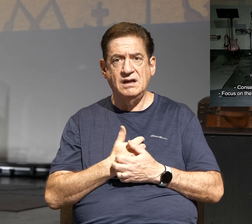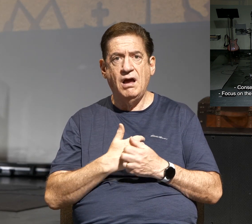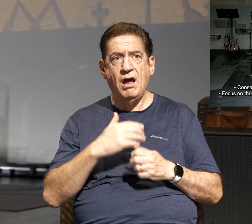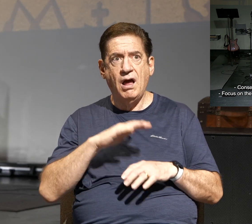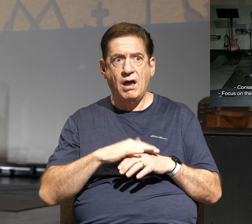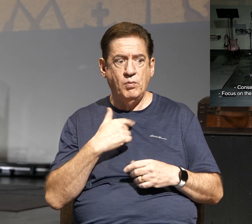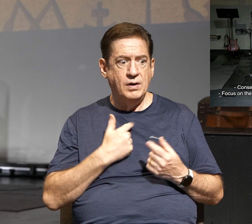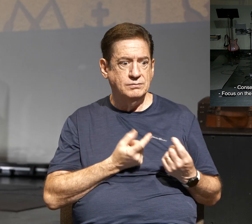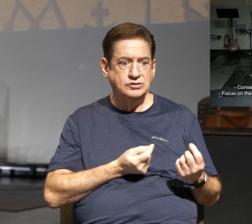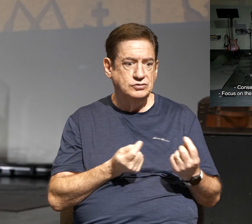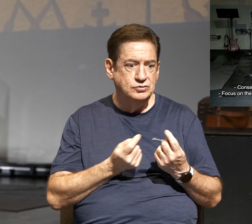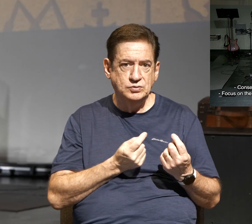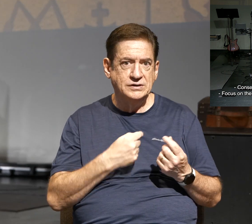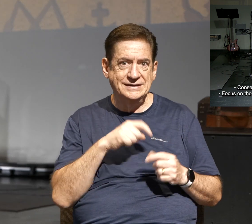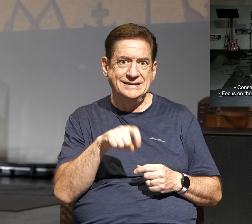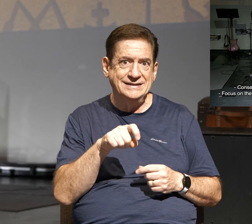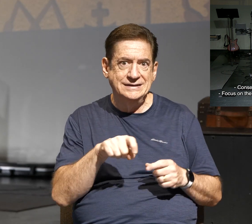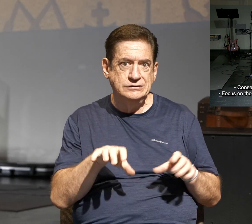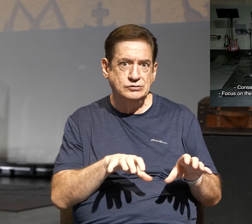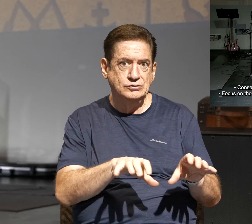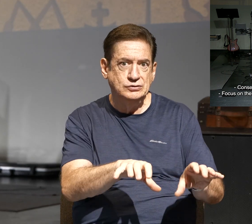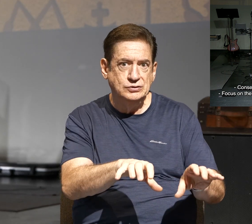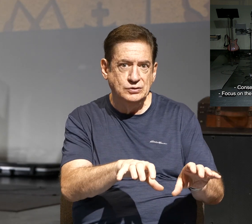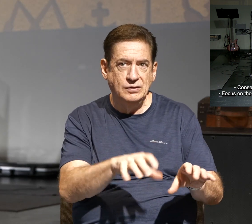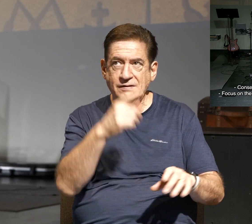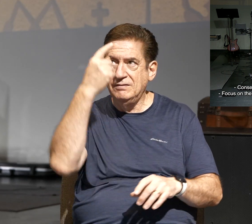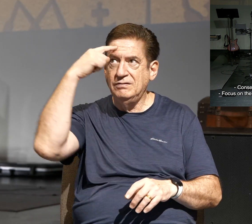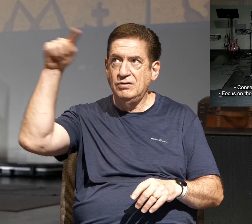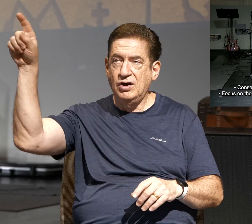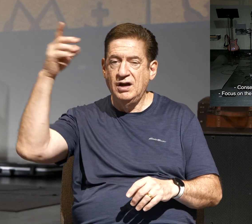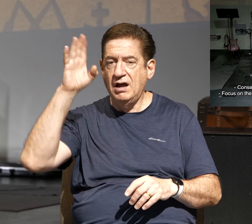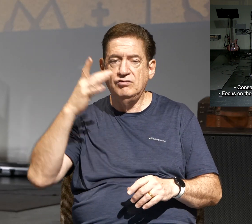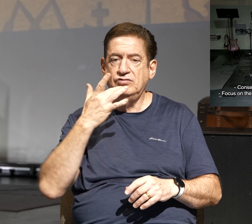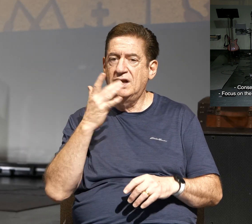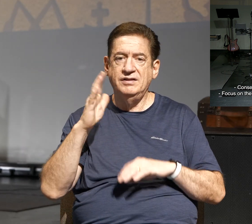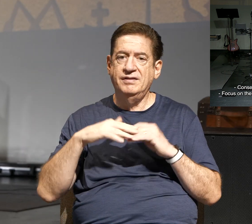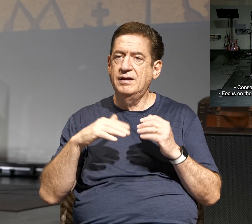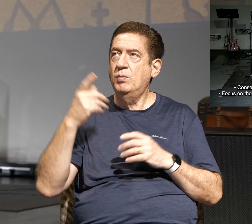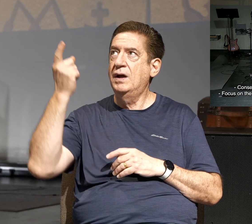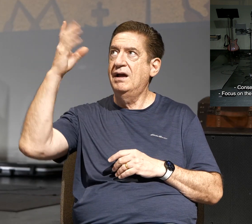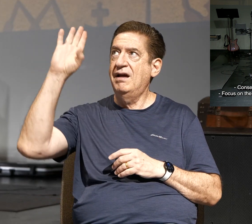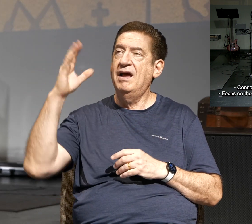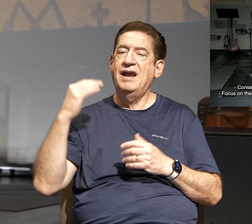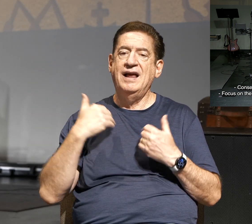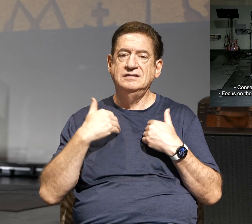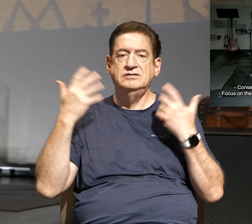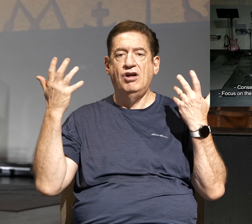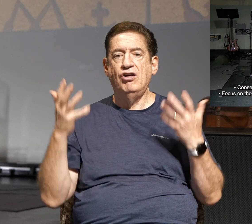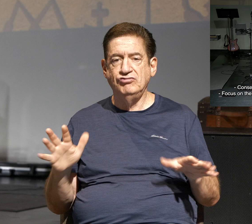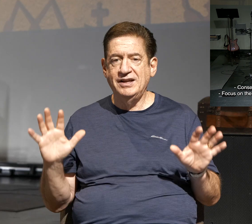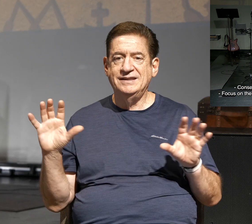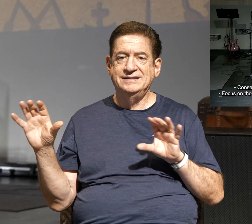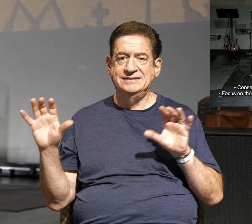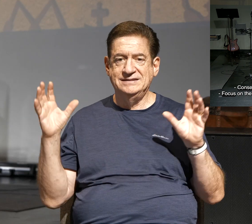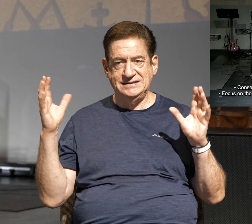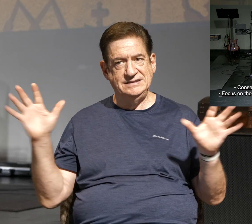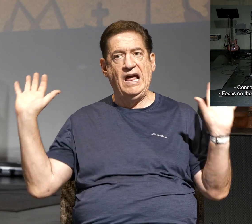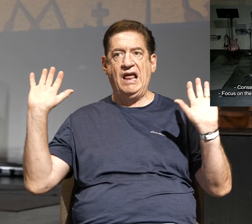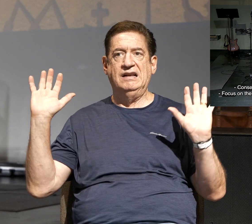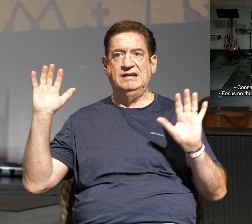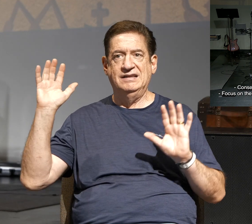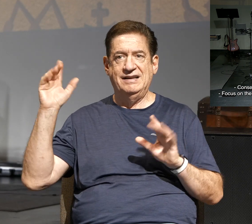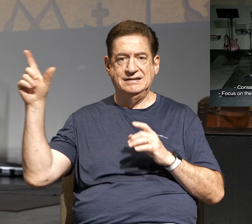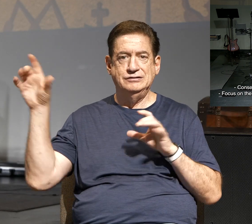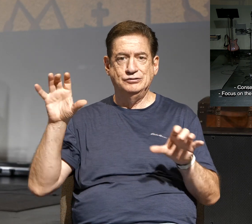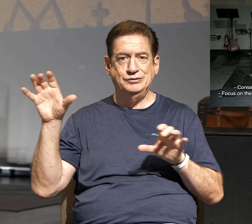I'm doing or needing to do for God rather than what God has already done and is doing for me